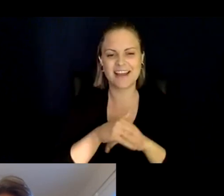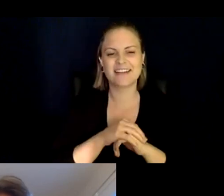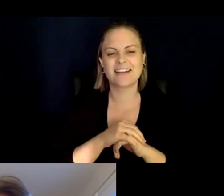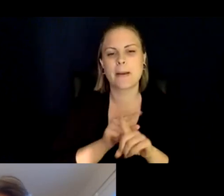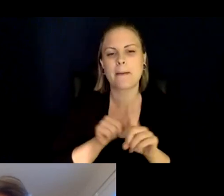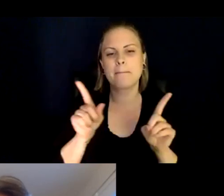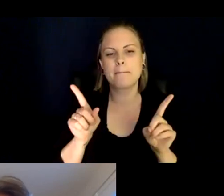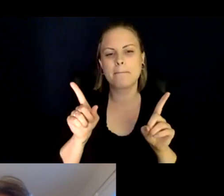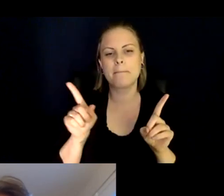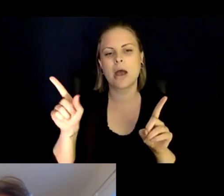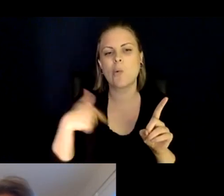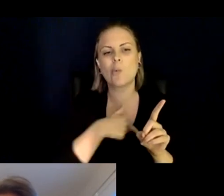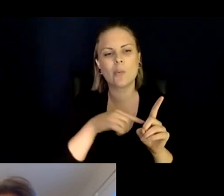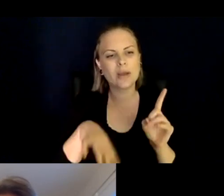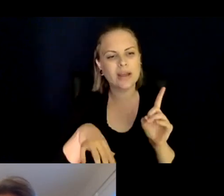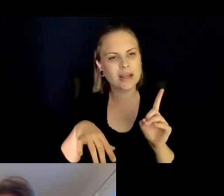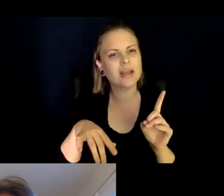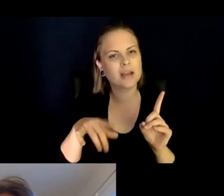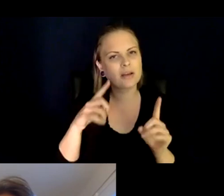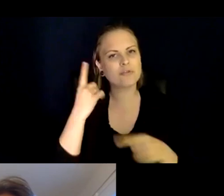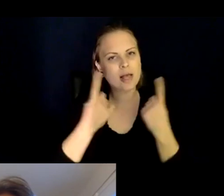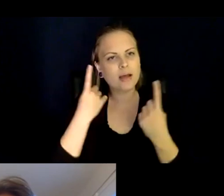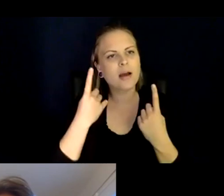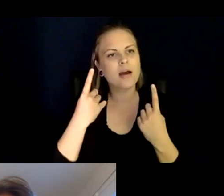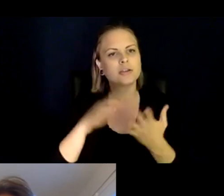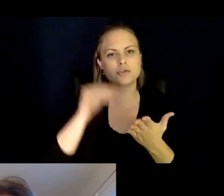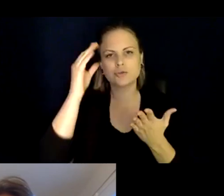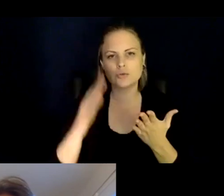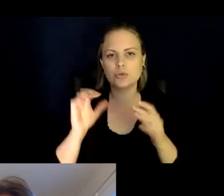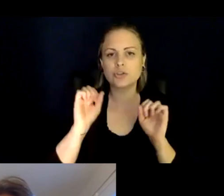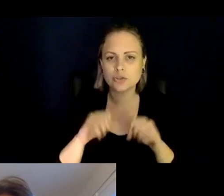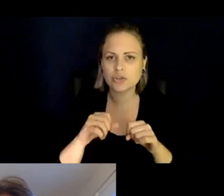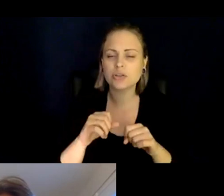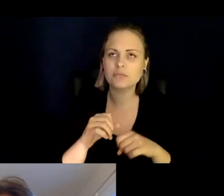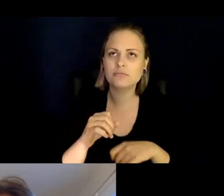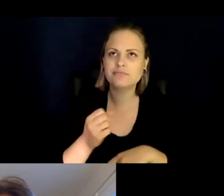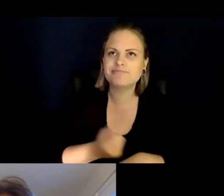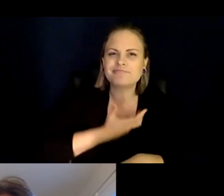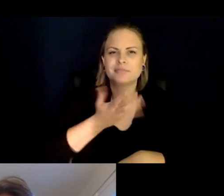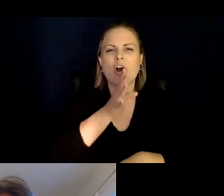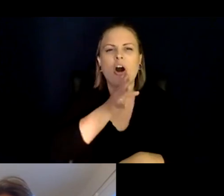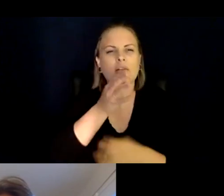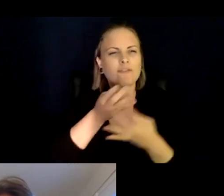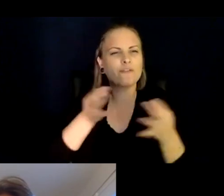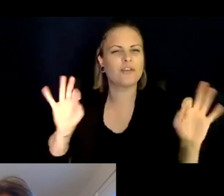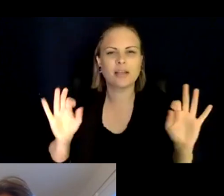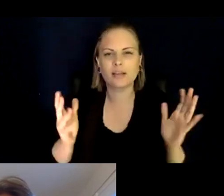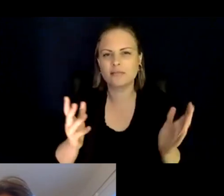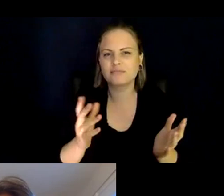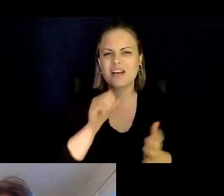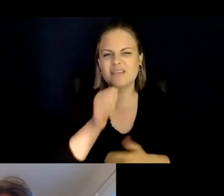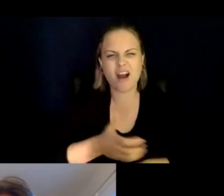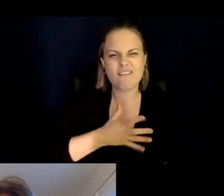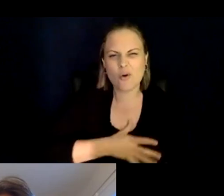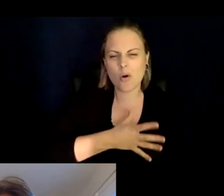is that we found that the students could talk pretty freely and very informally. I've told the